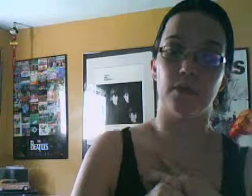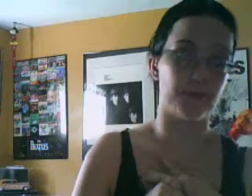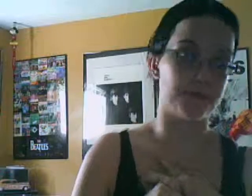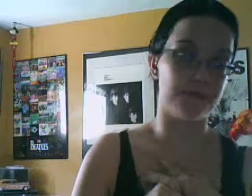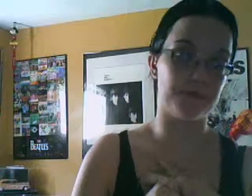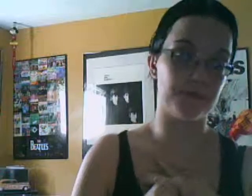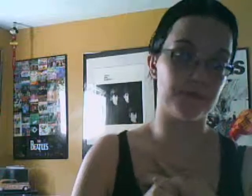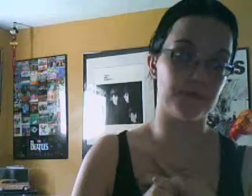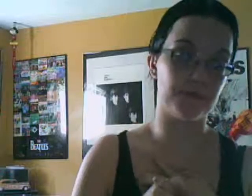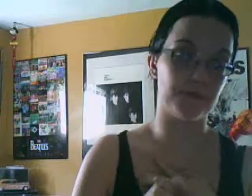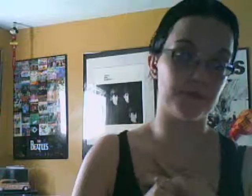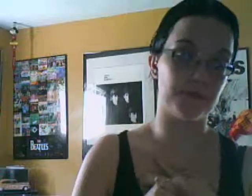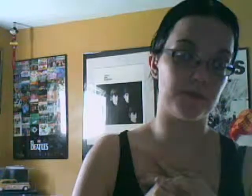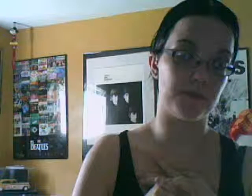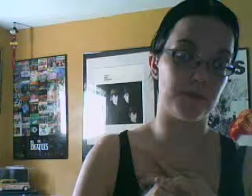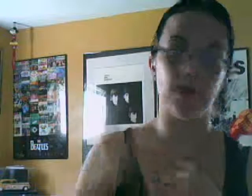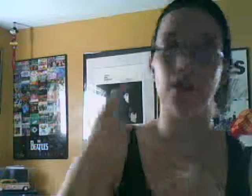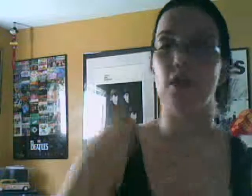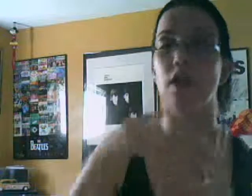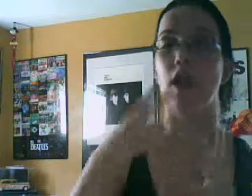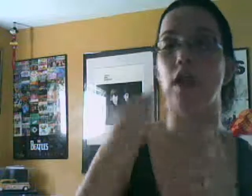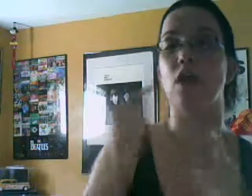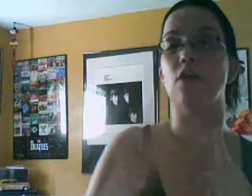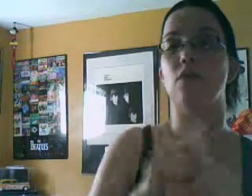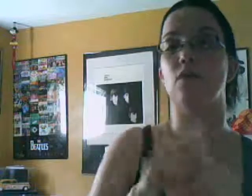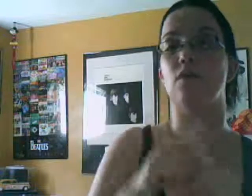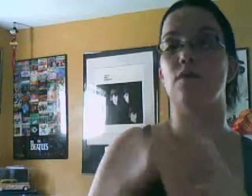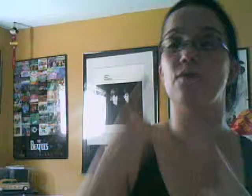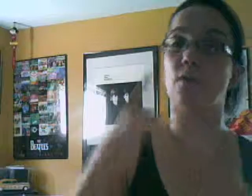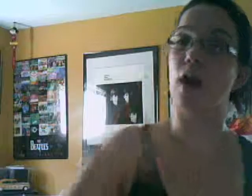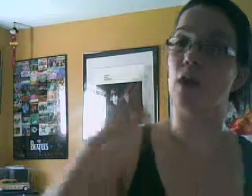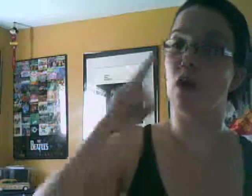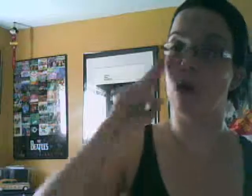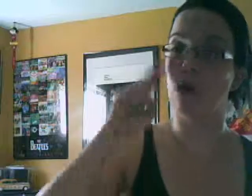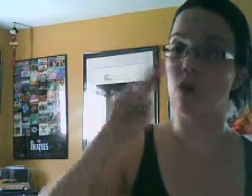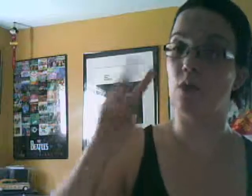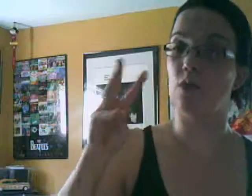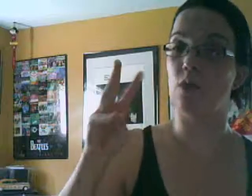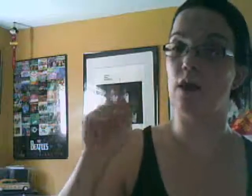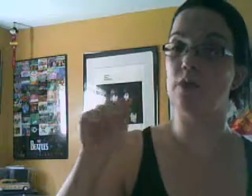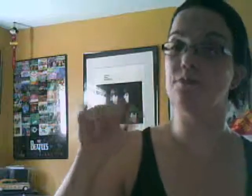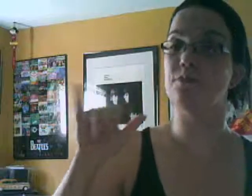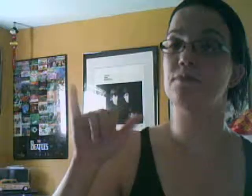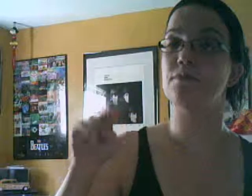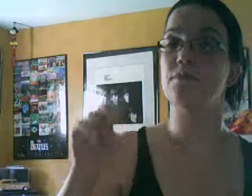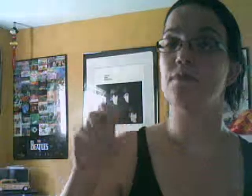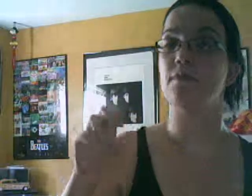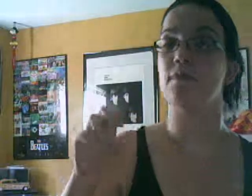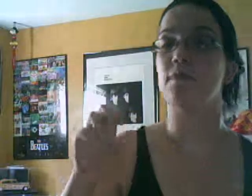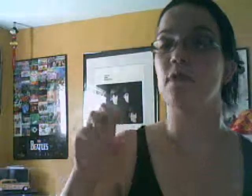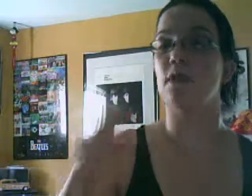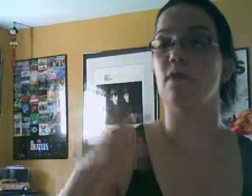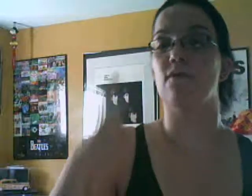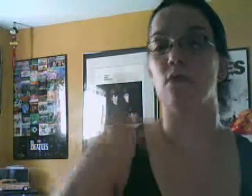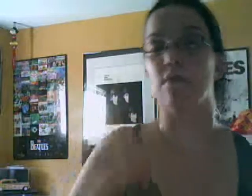and I'm also from my office room, and my